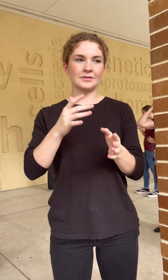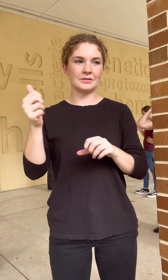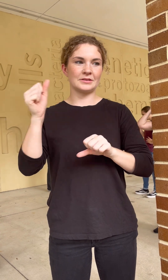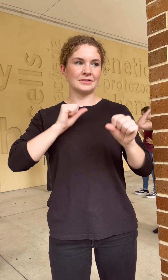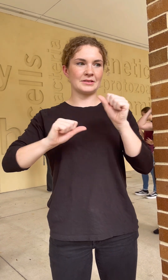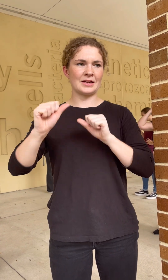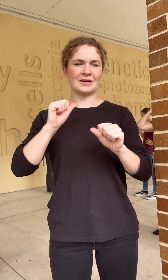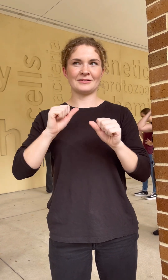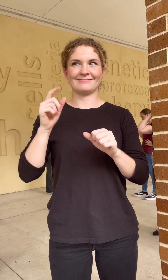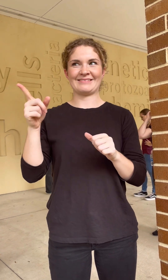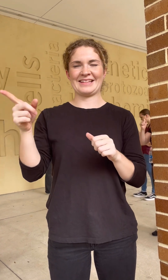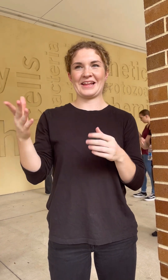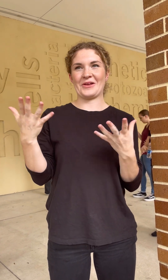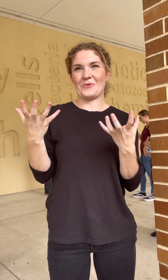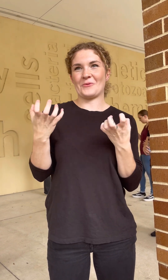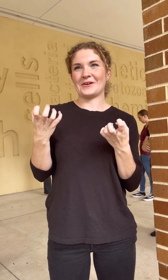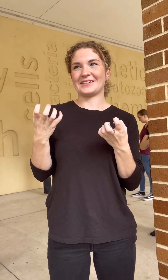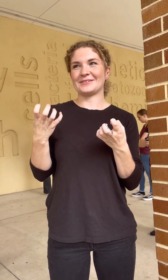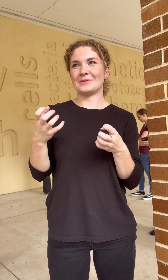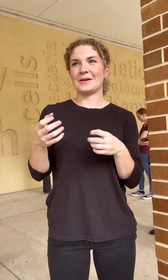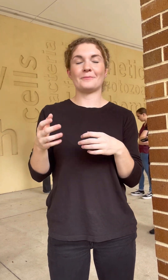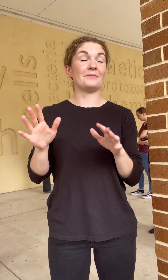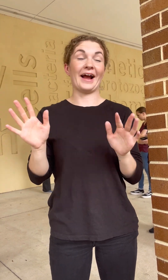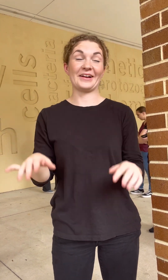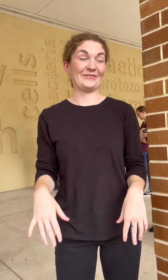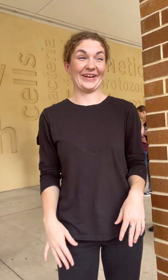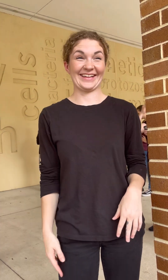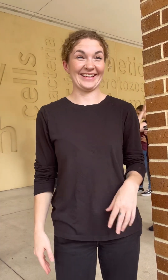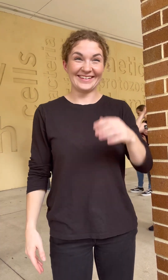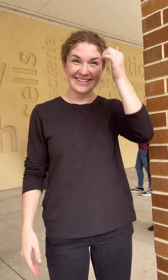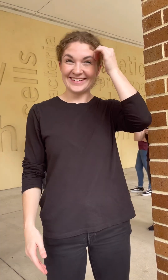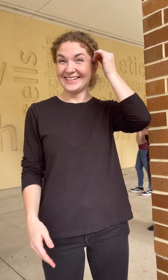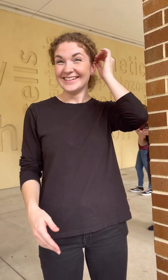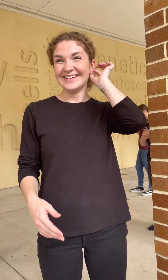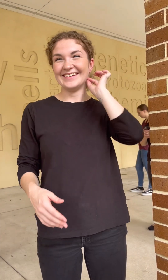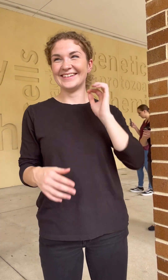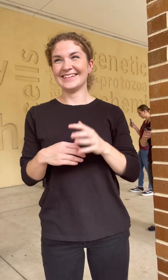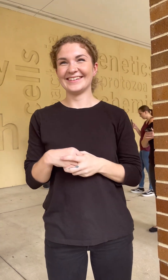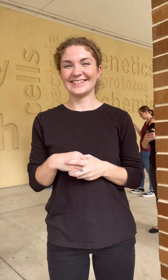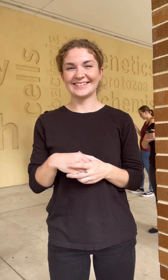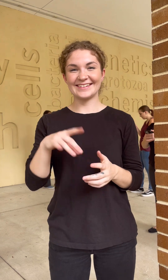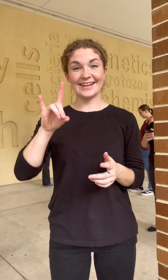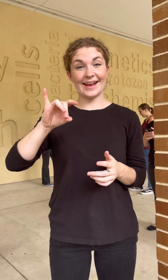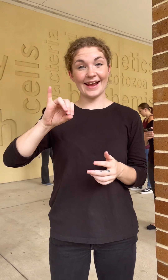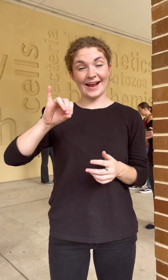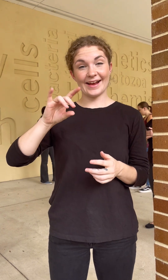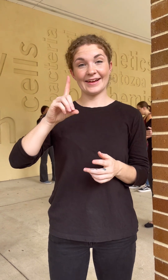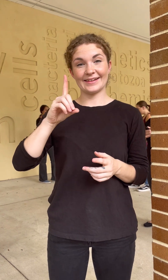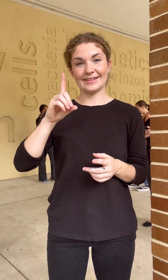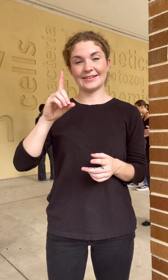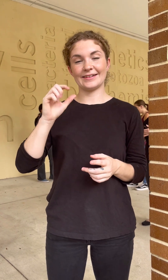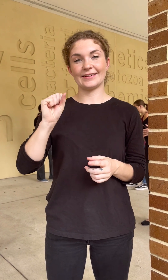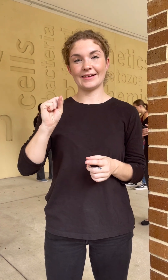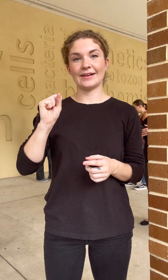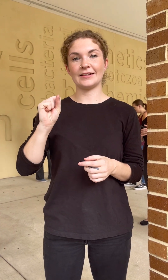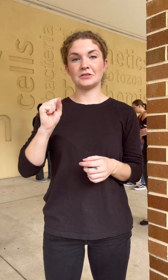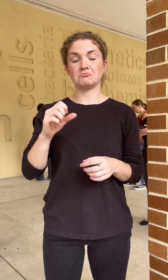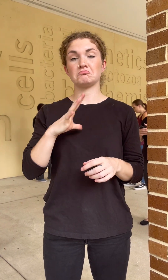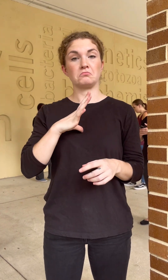bioethicist. If you want to create your own program, IDS is a really cool department, and their advisors